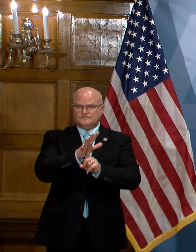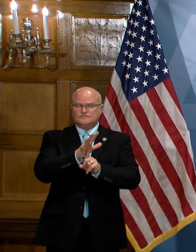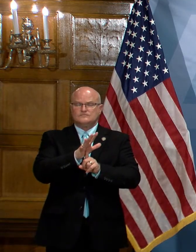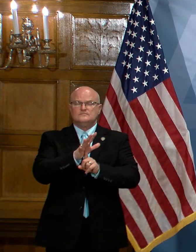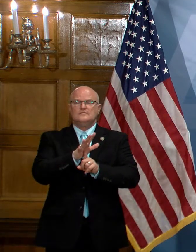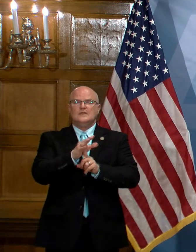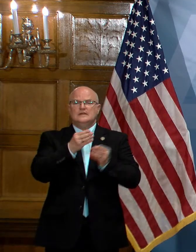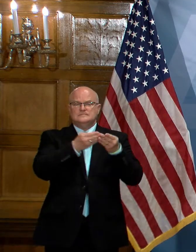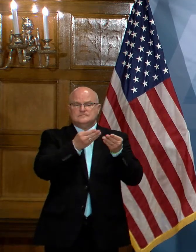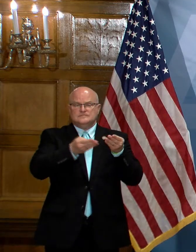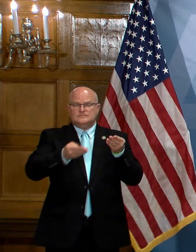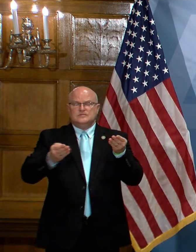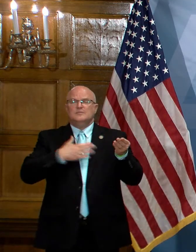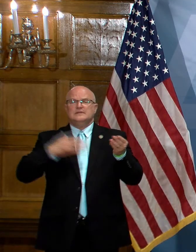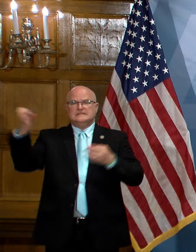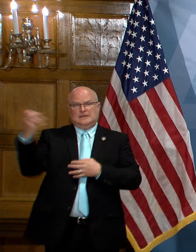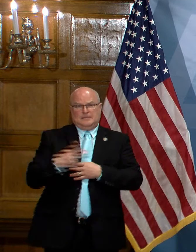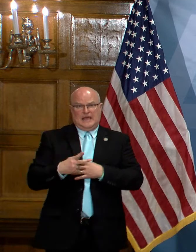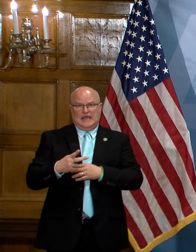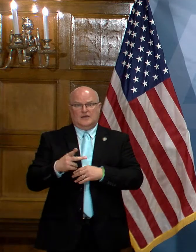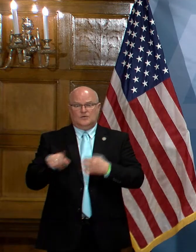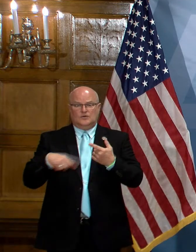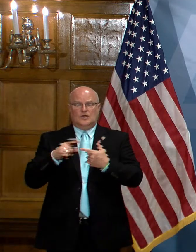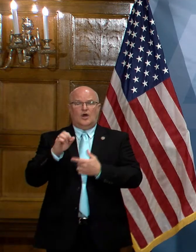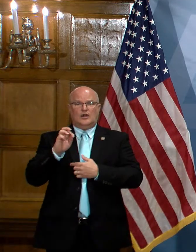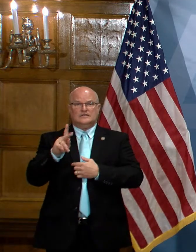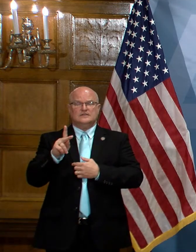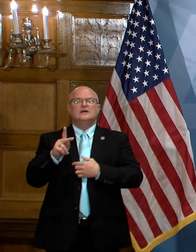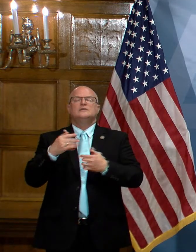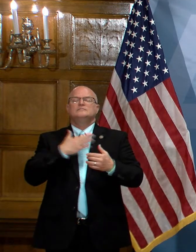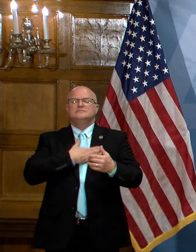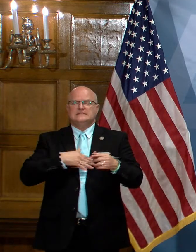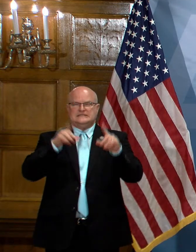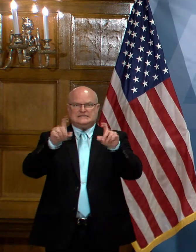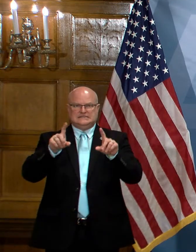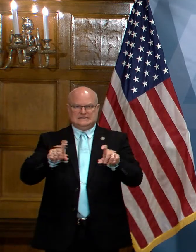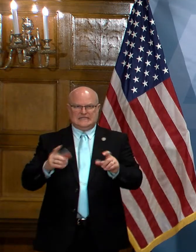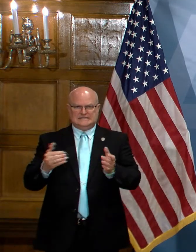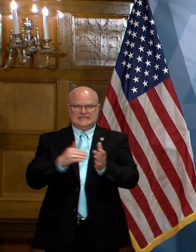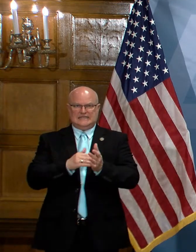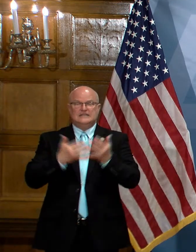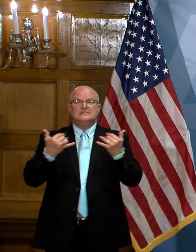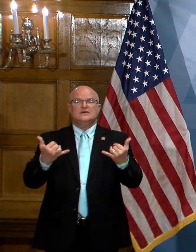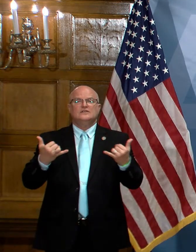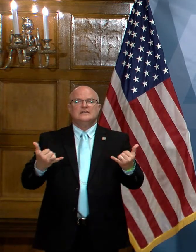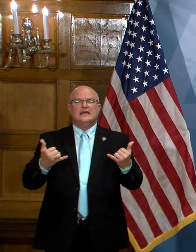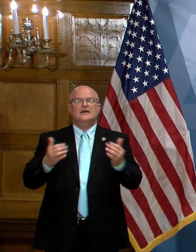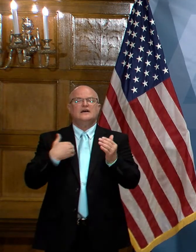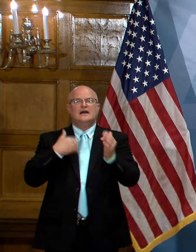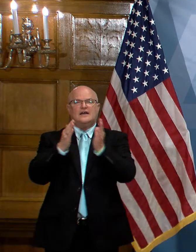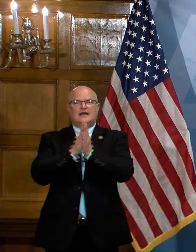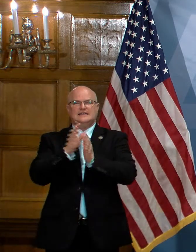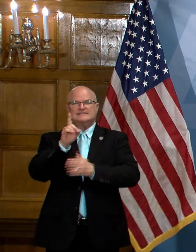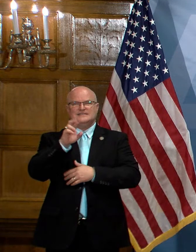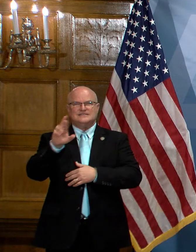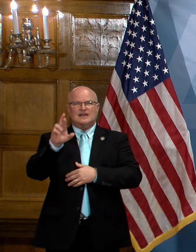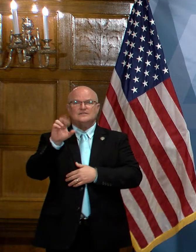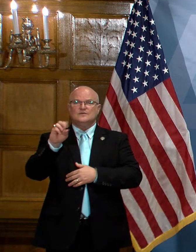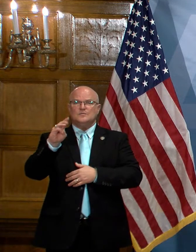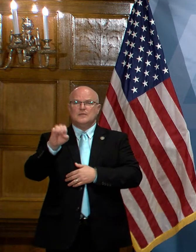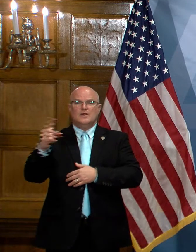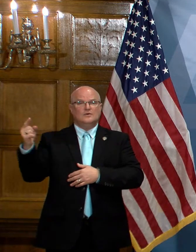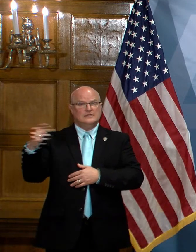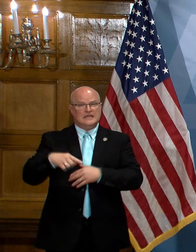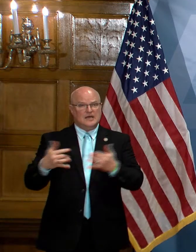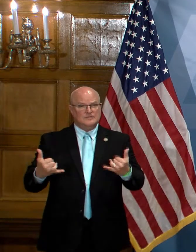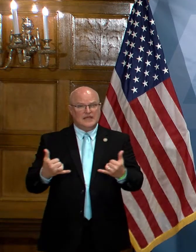contagion of the virus, please come back and get a test and make sure everyone is protected. With that, let me ask Dr. Romero to